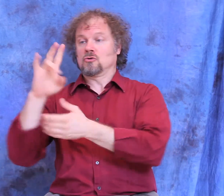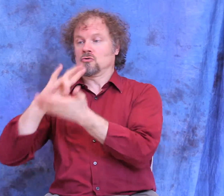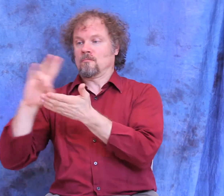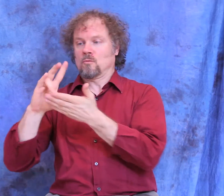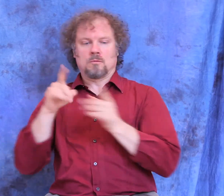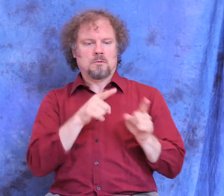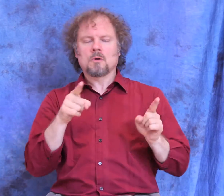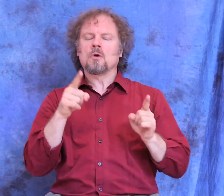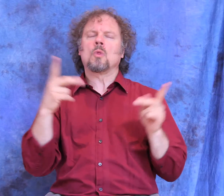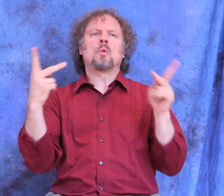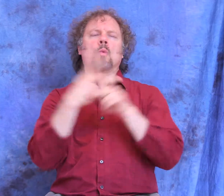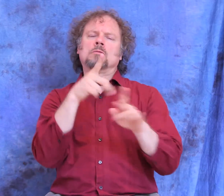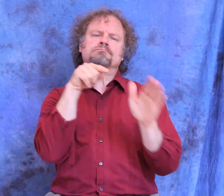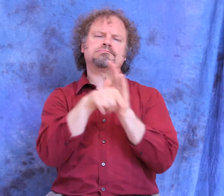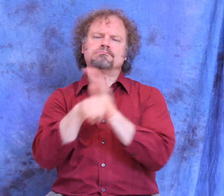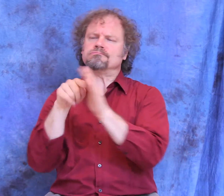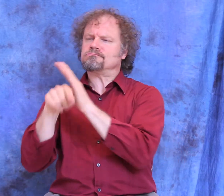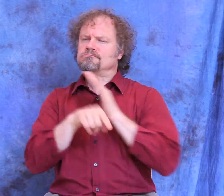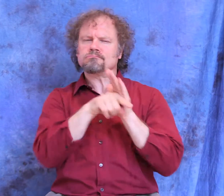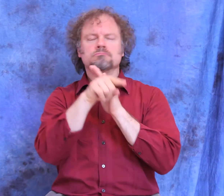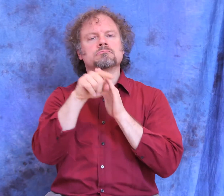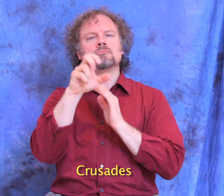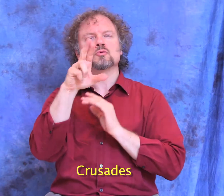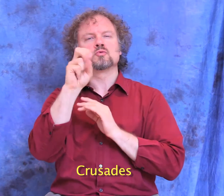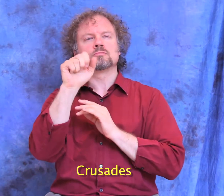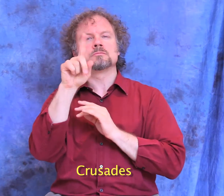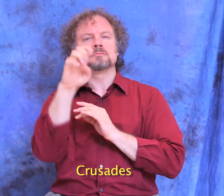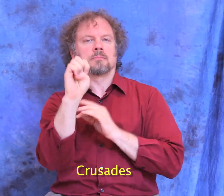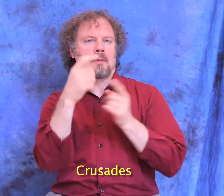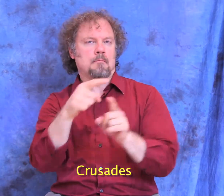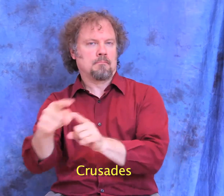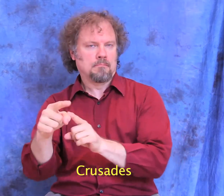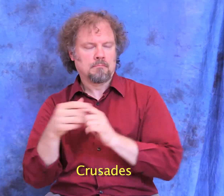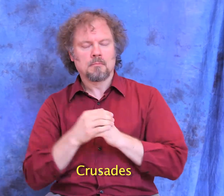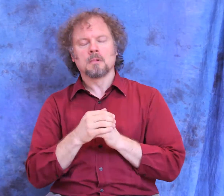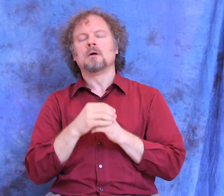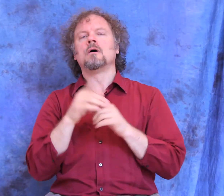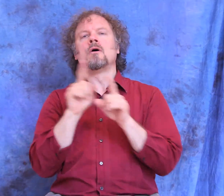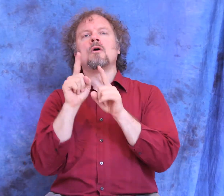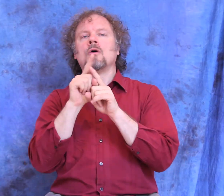massacres of the Crusades occurred. This is also a time of divine judgment.